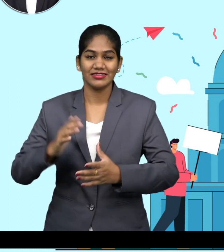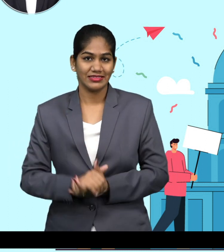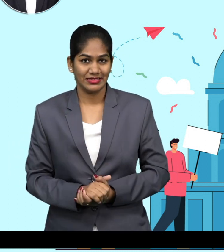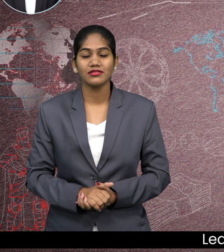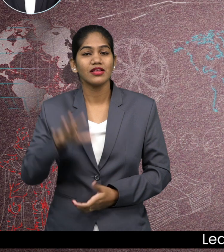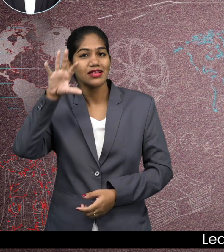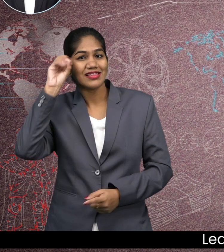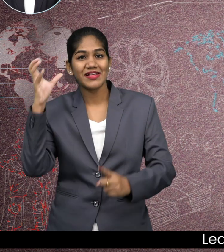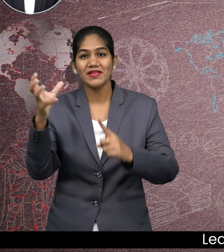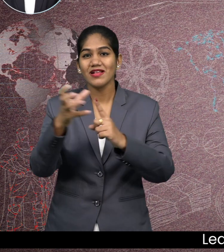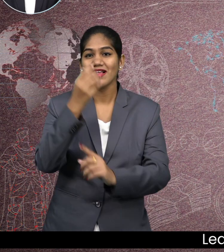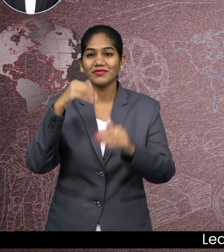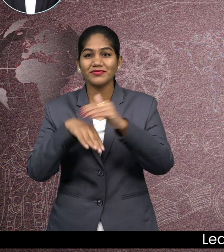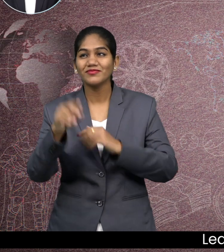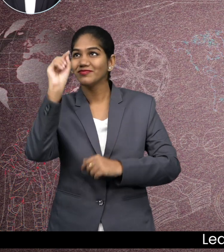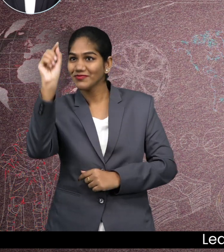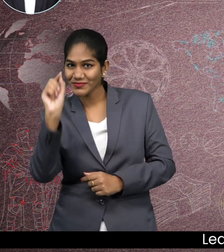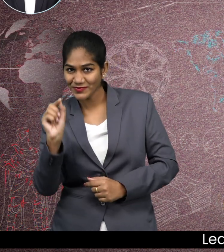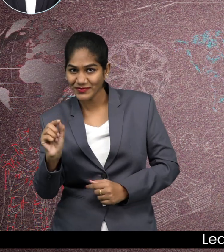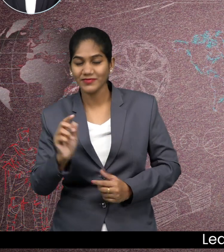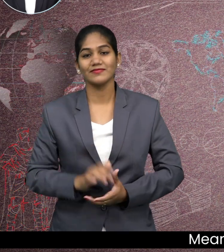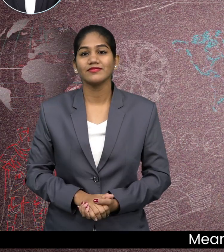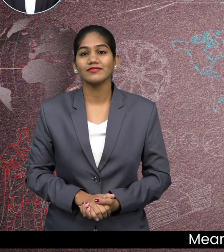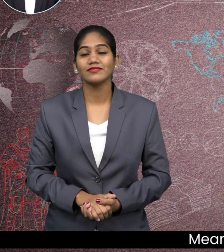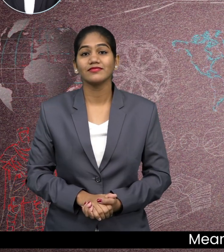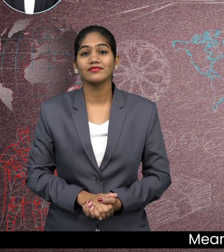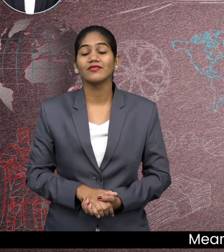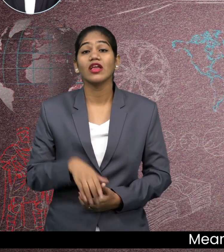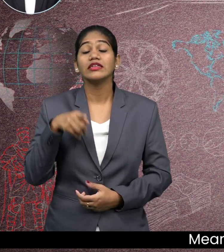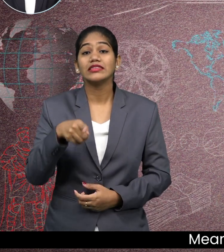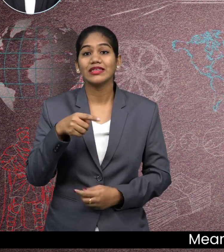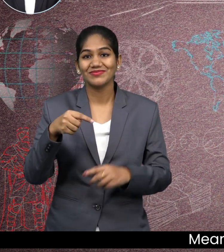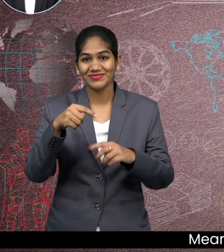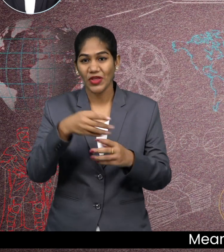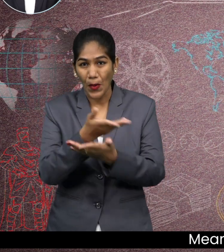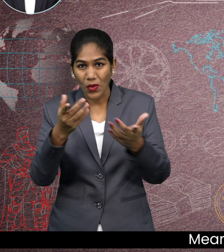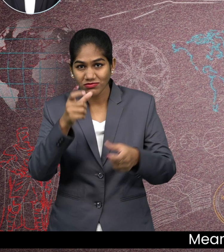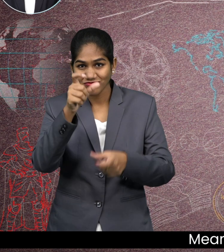Learning Outcomes Meaning of Democracy